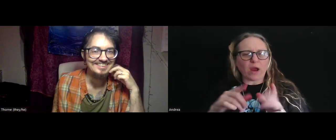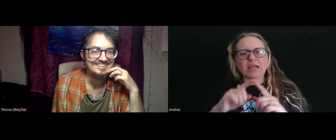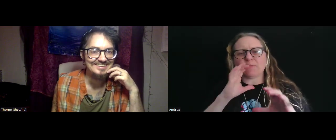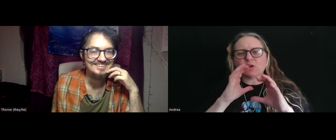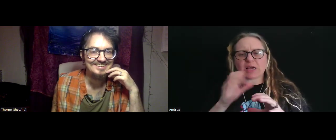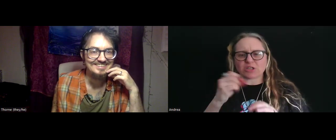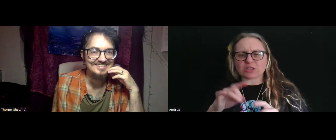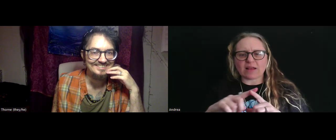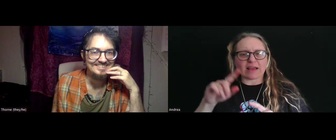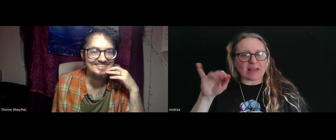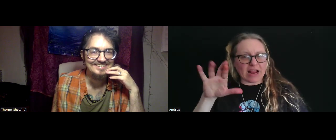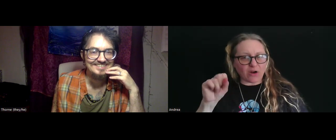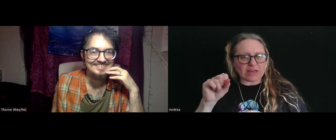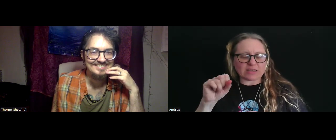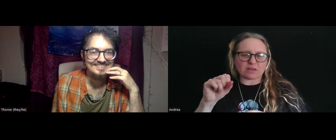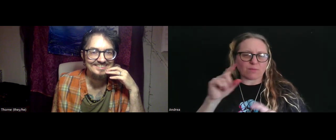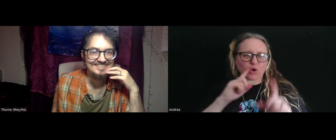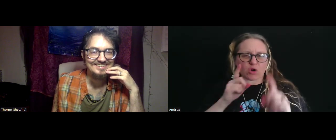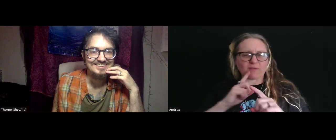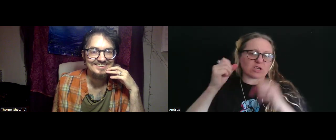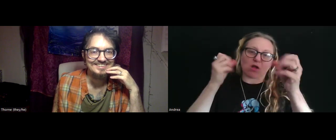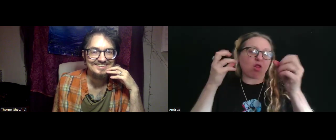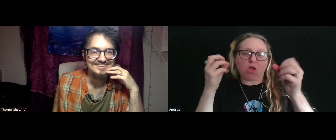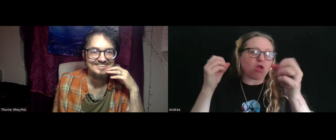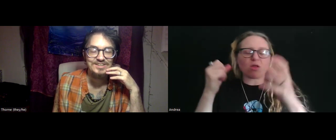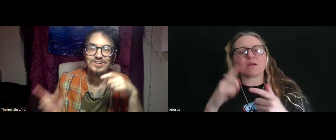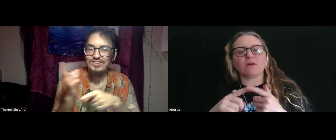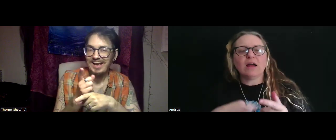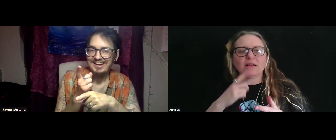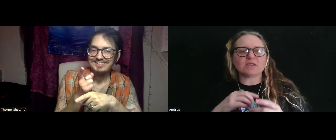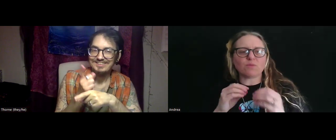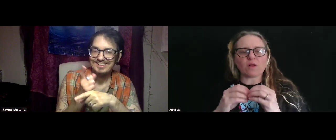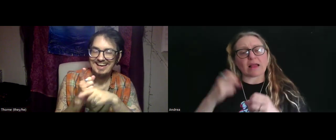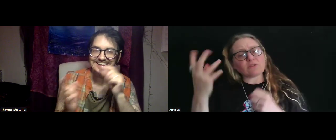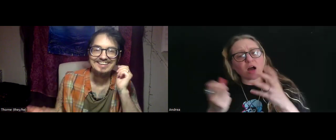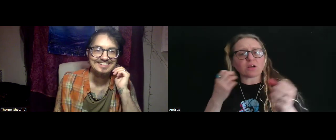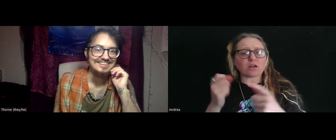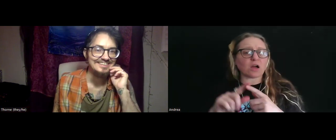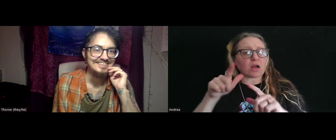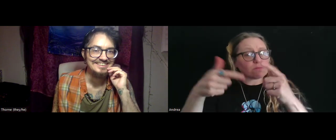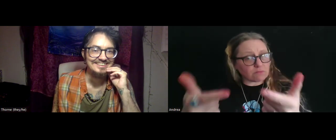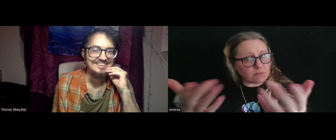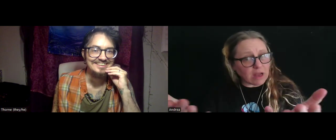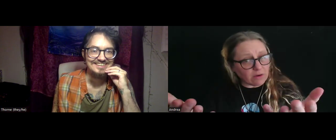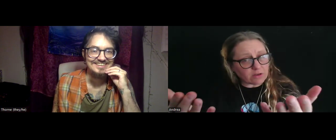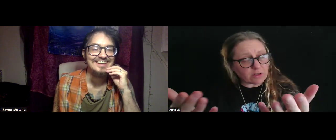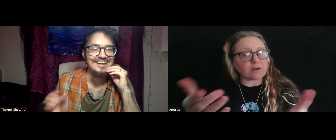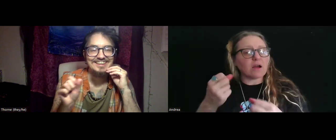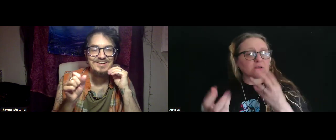one-way communication style like the Aries Mercury of just like, "Ugh," this is more like talk, talk, talk. Now your turn. Talk,